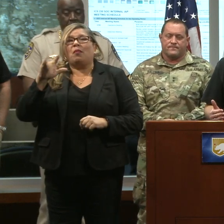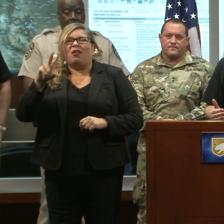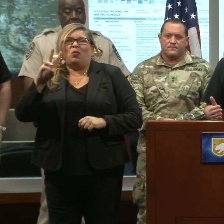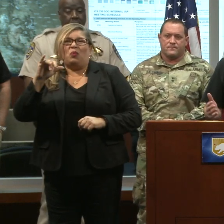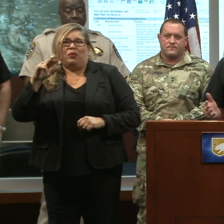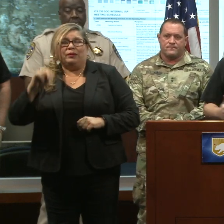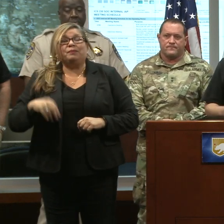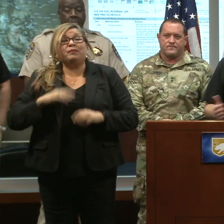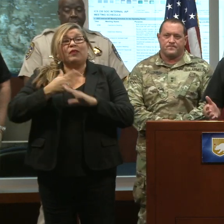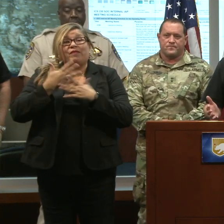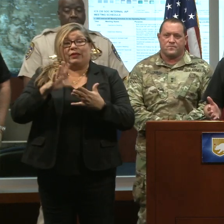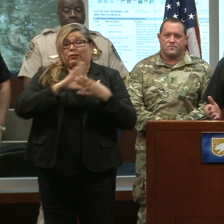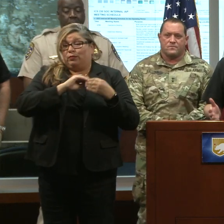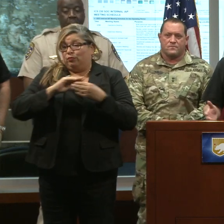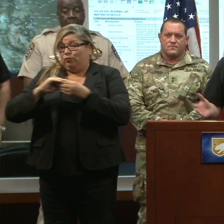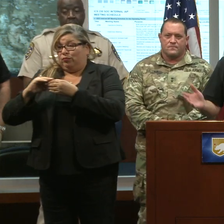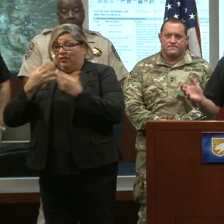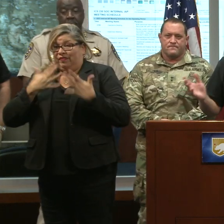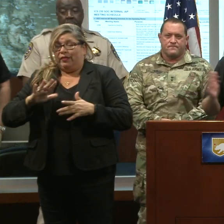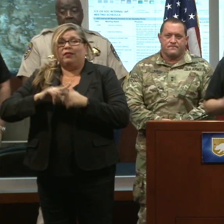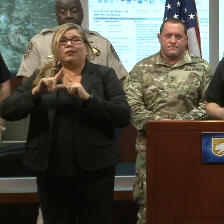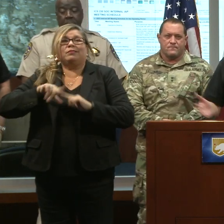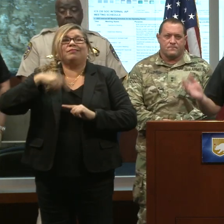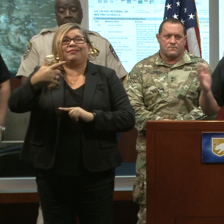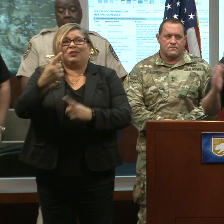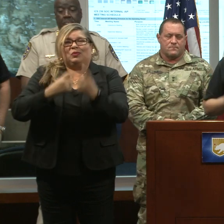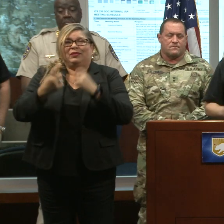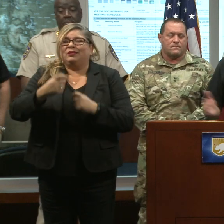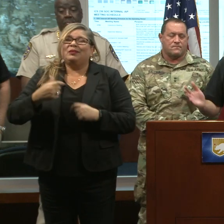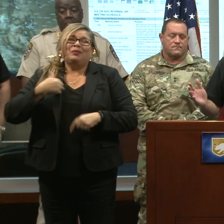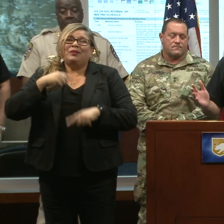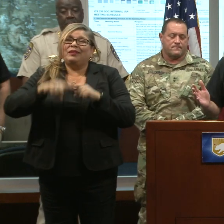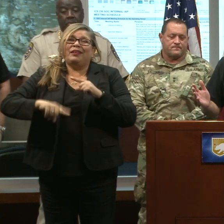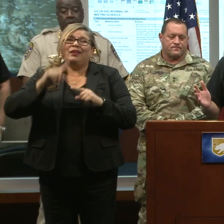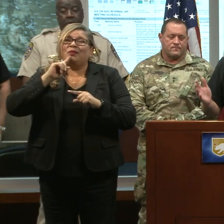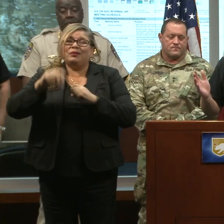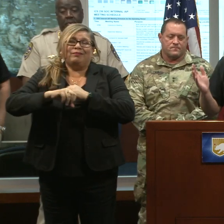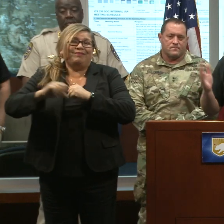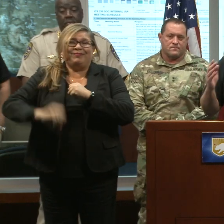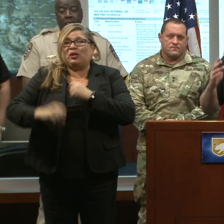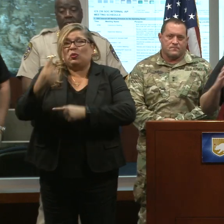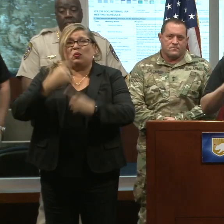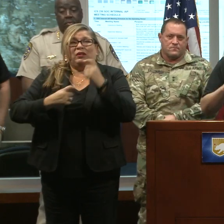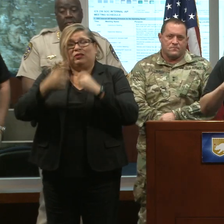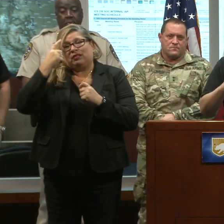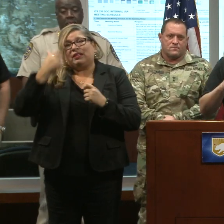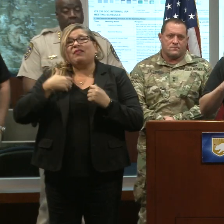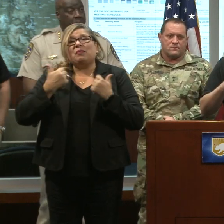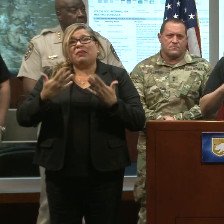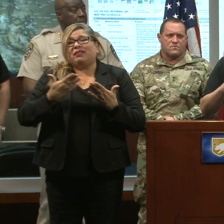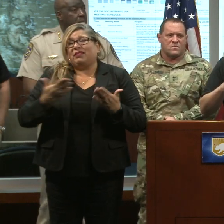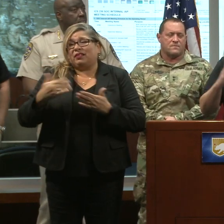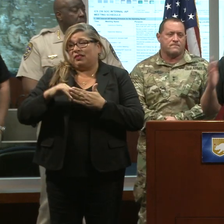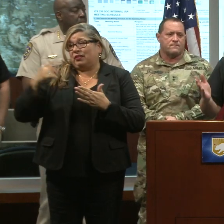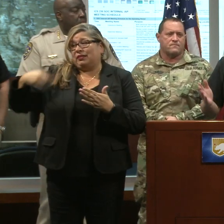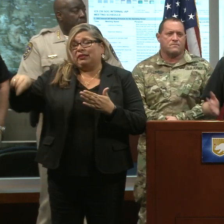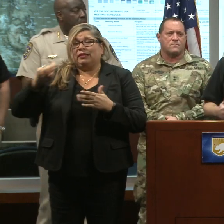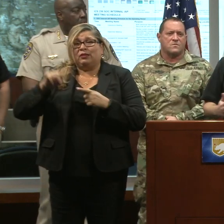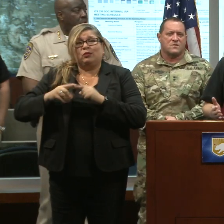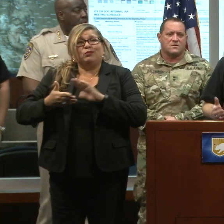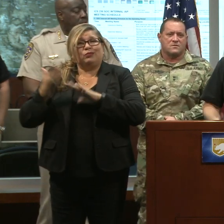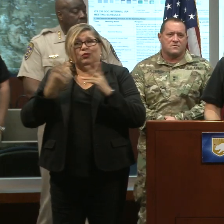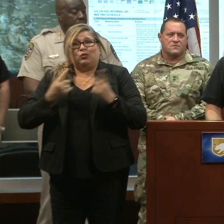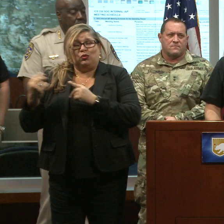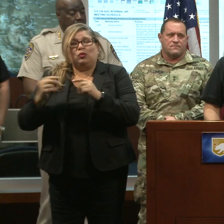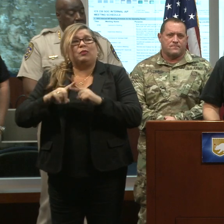their remarks, we'll take a few questions. We're not going to be able to do a whole lot of questions this morning because there's some things that they need to get to right afterwards,